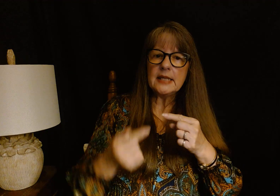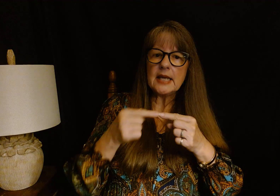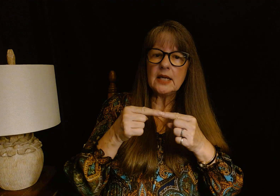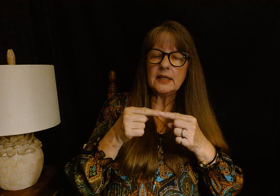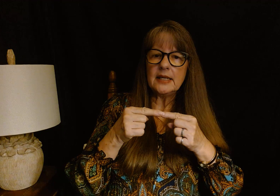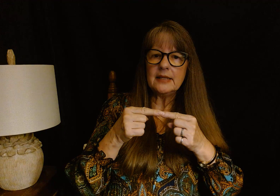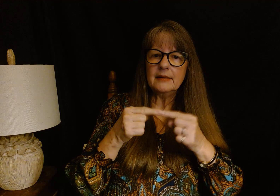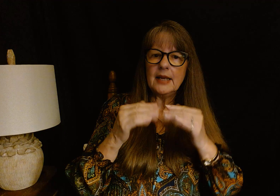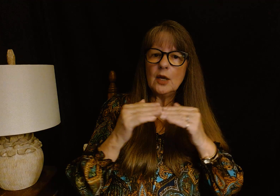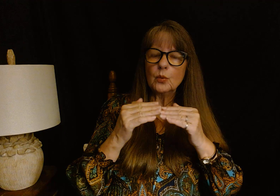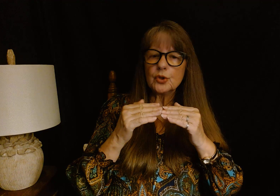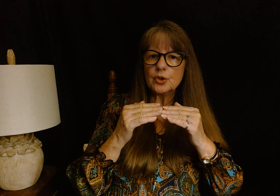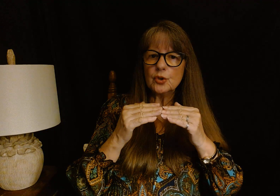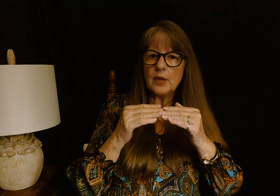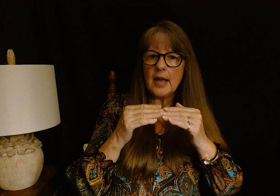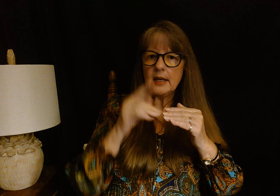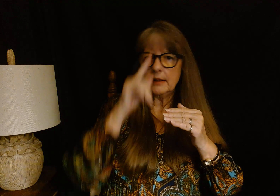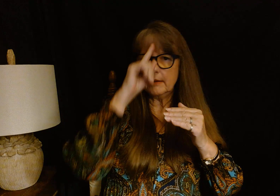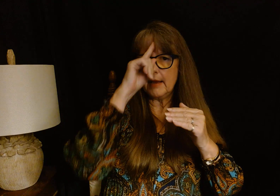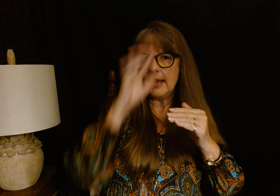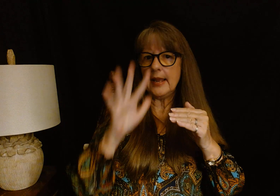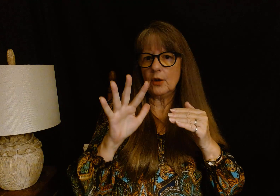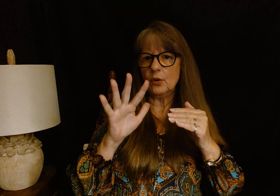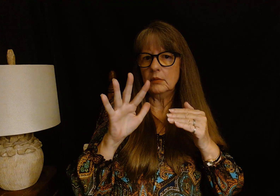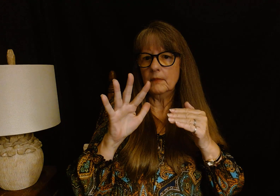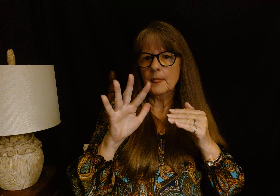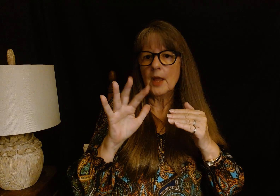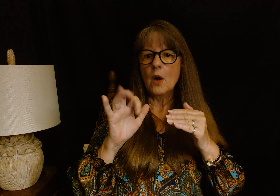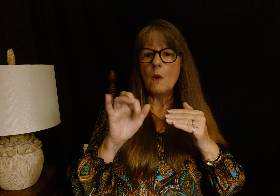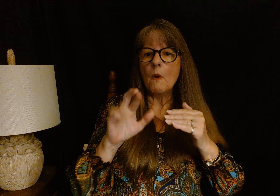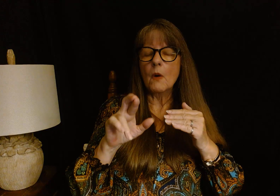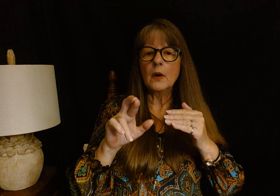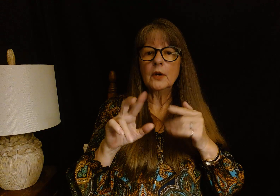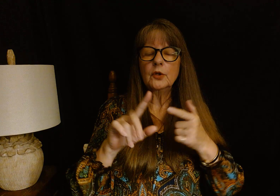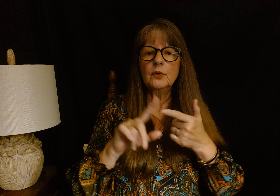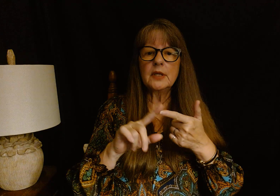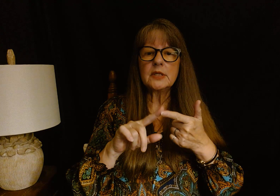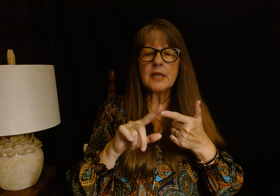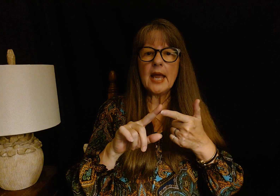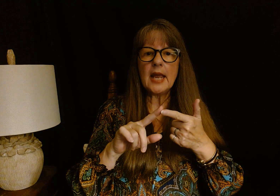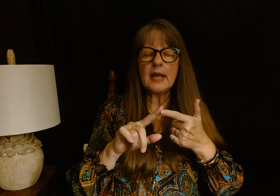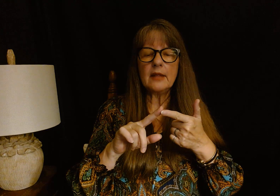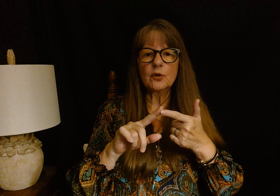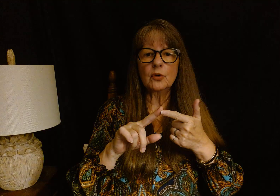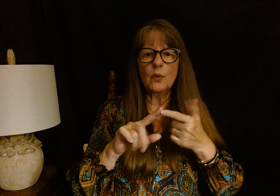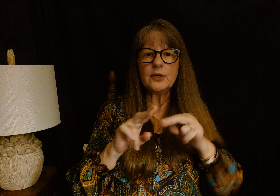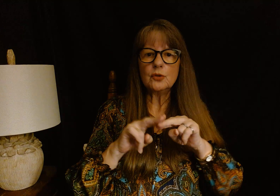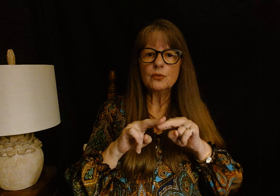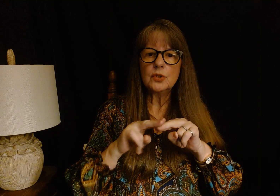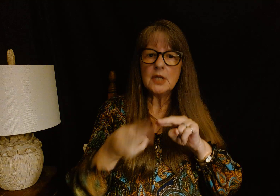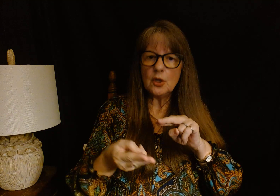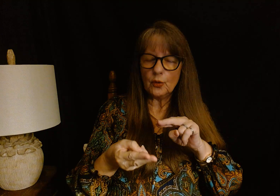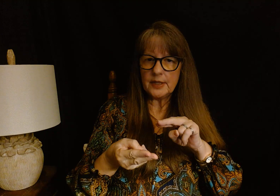until it equals to, like, a nickel. Or you can say they're going to decrease